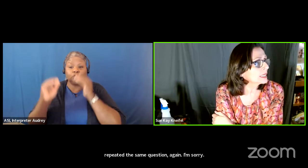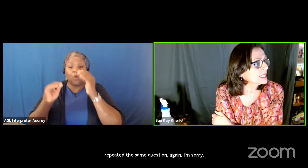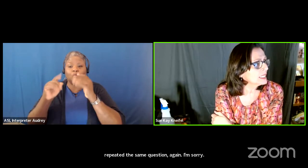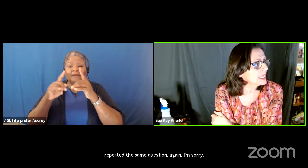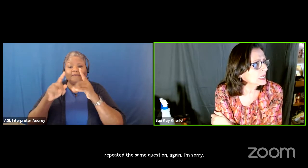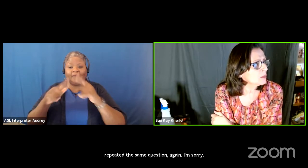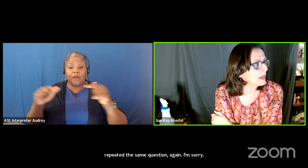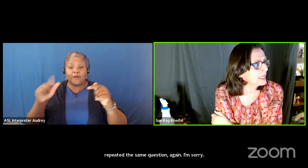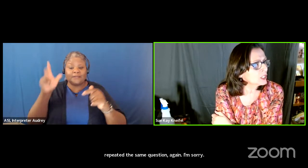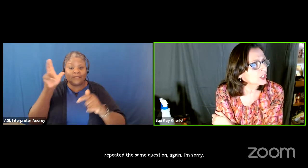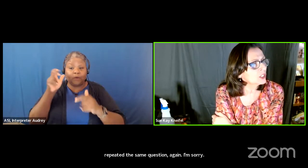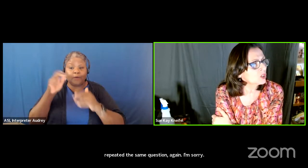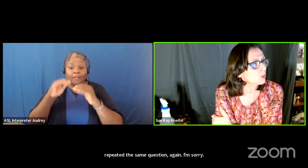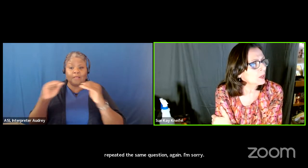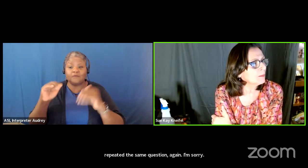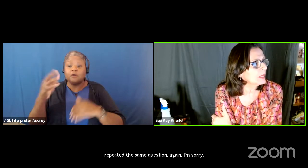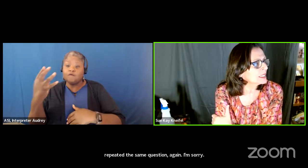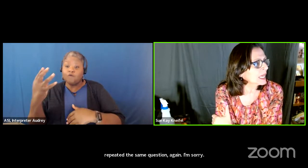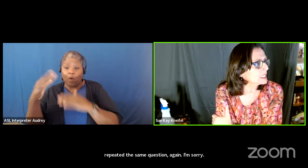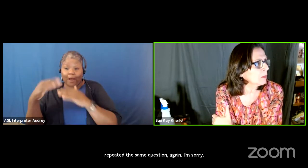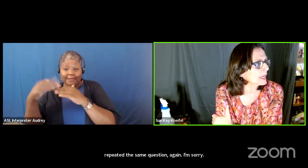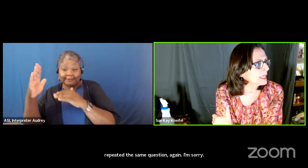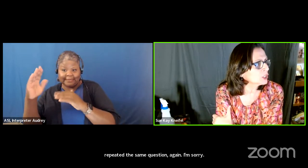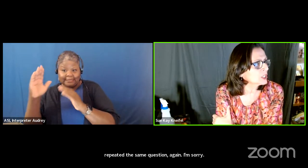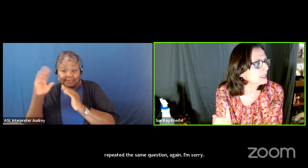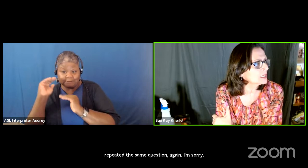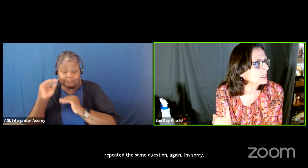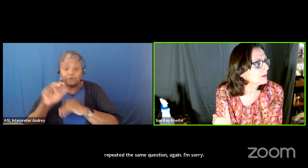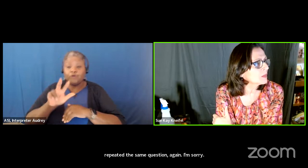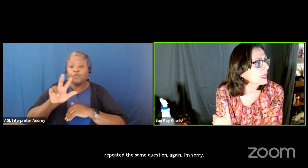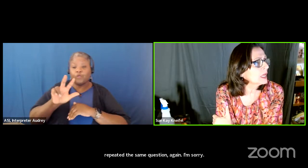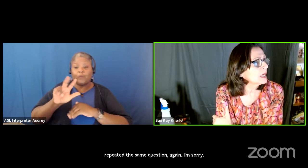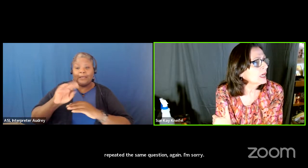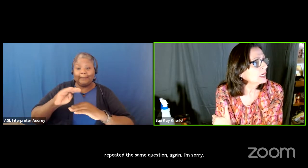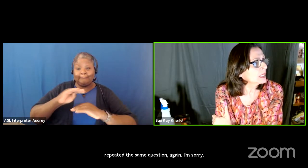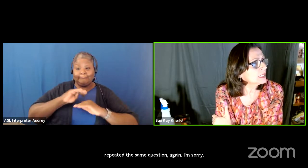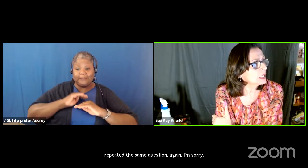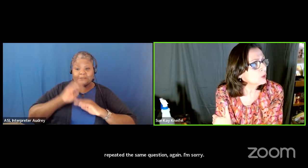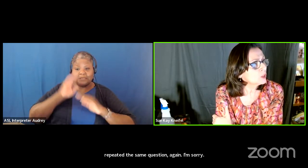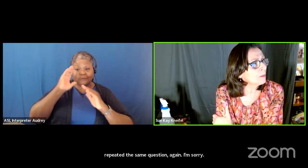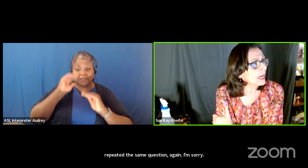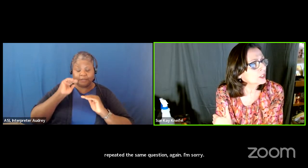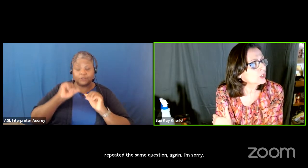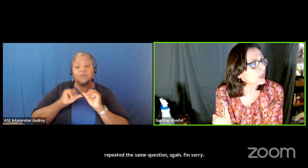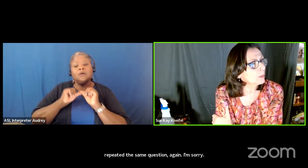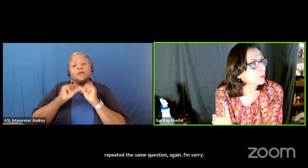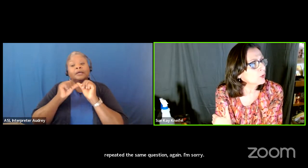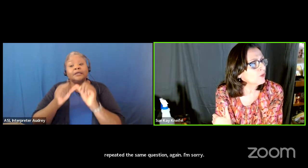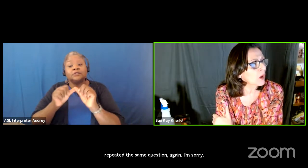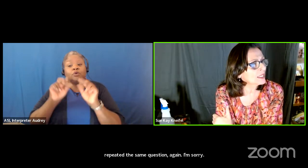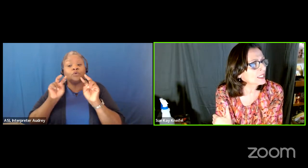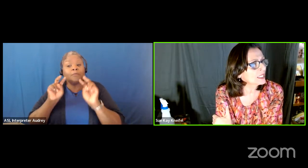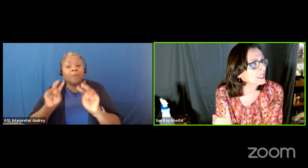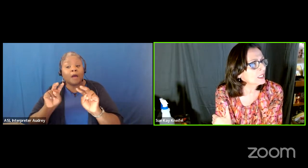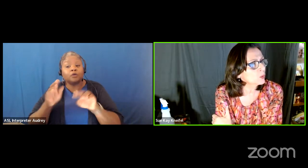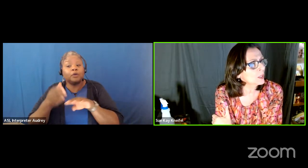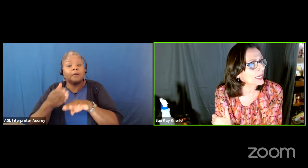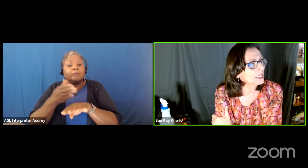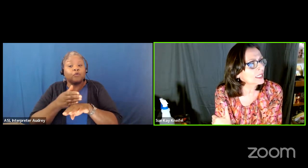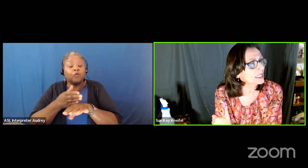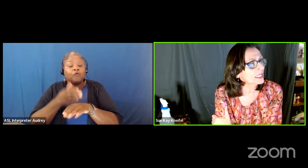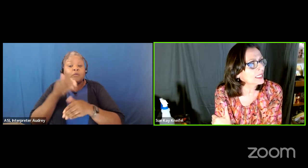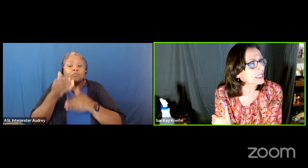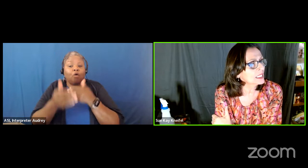4, exceeds expectations. 3, meets expectations. Continue to monitor and improve